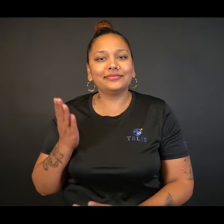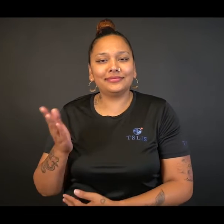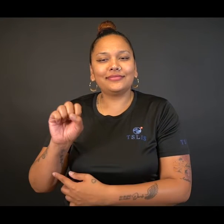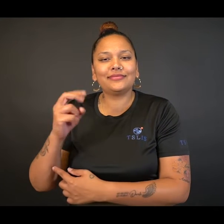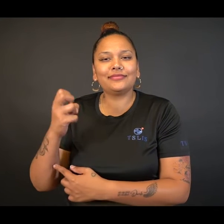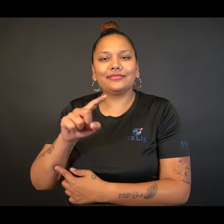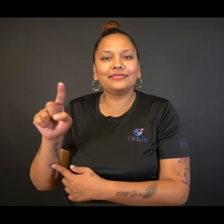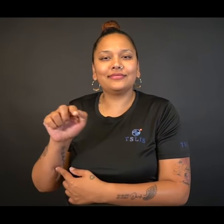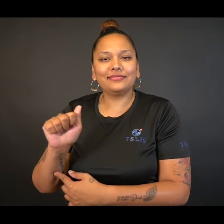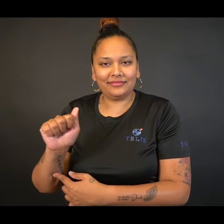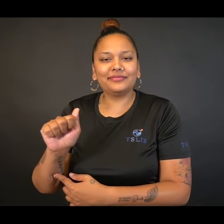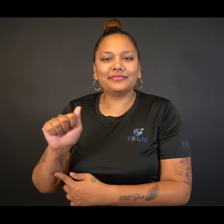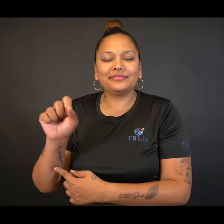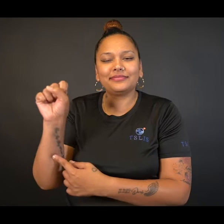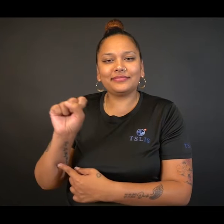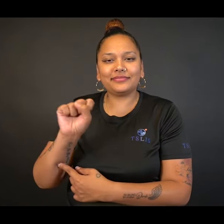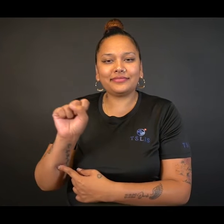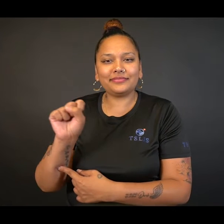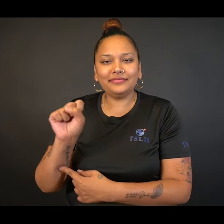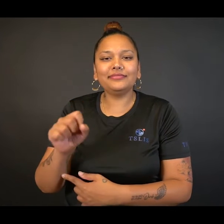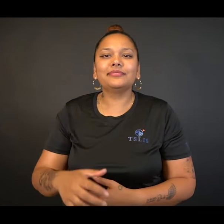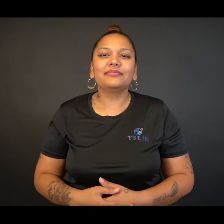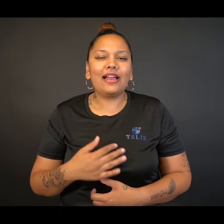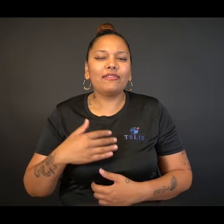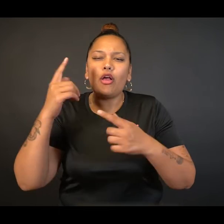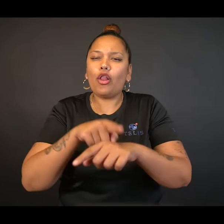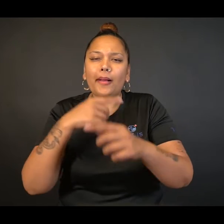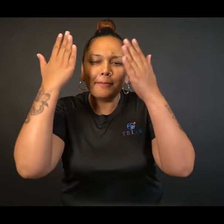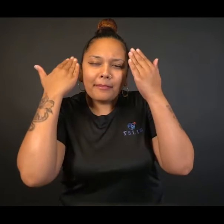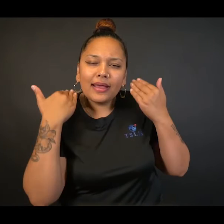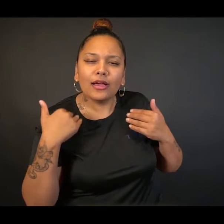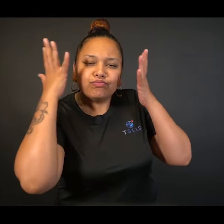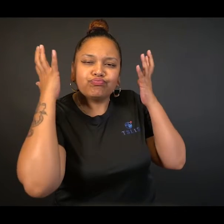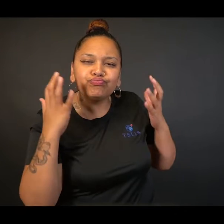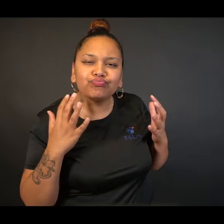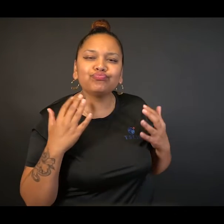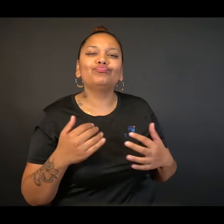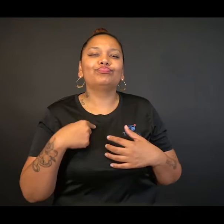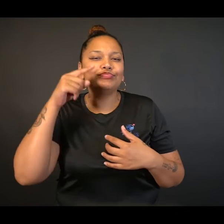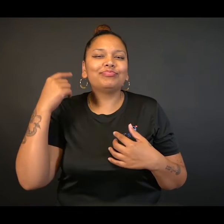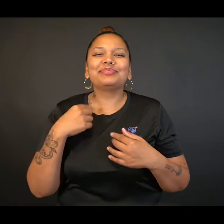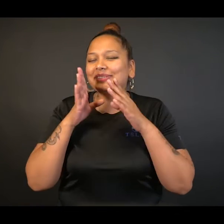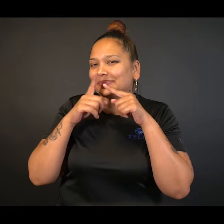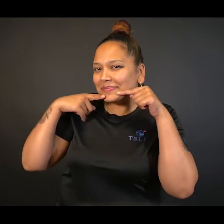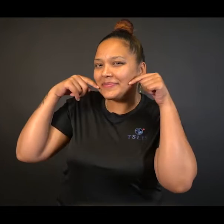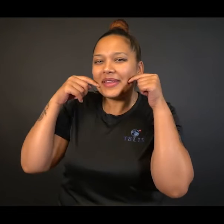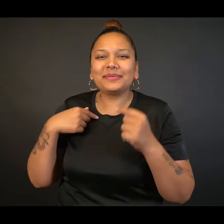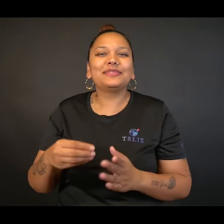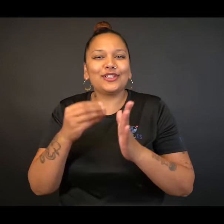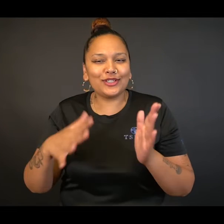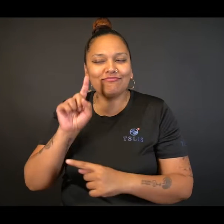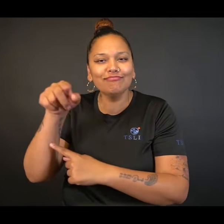black eyes. I'm currently smiling. I'm a student at Humber. In the program Community Integration to Cooperative Education,